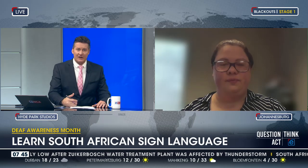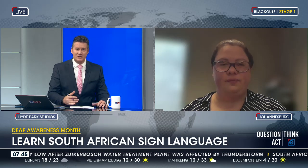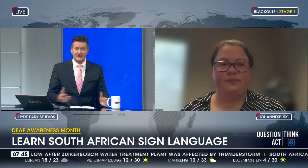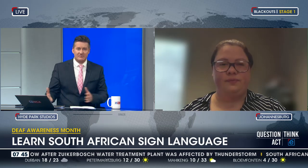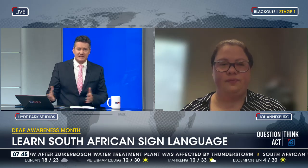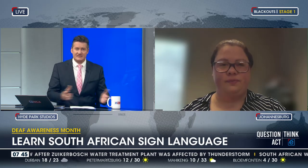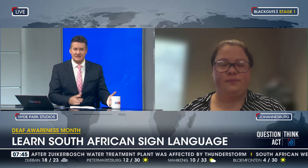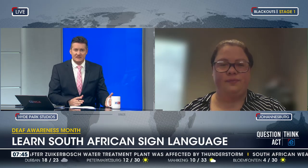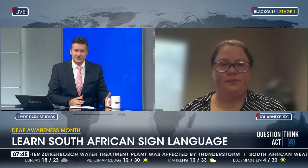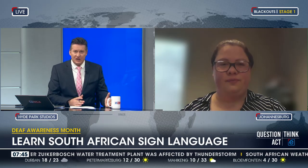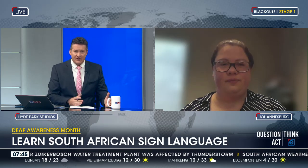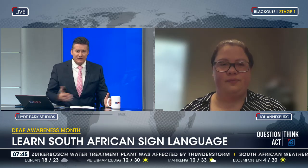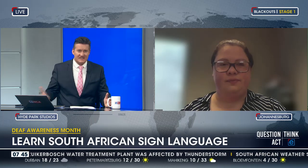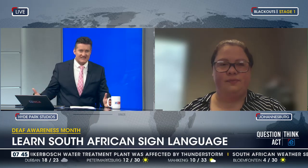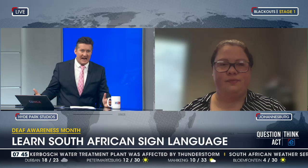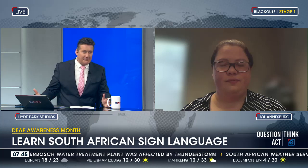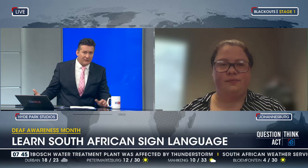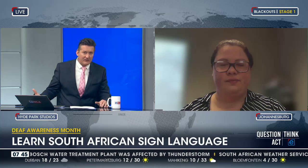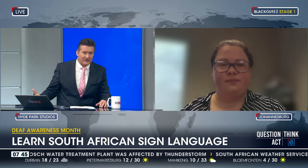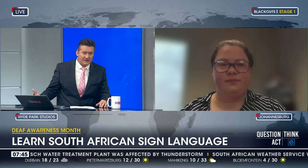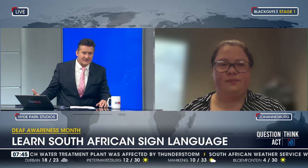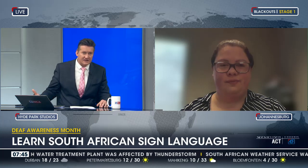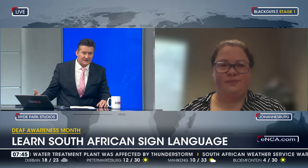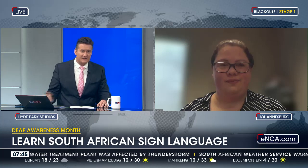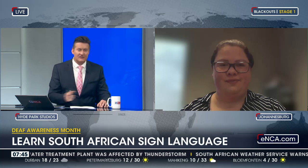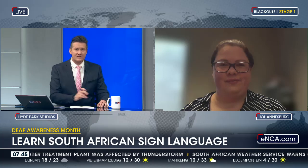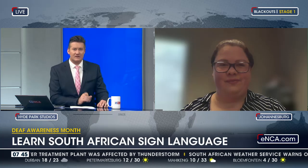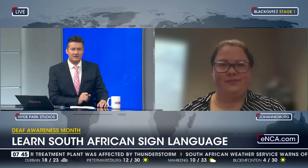language, where's the place to go? There feels like there's an app for everything these days.